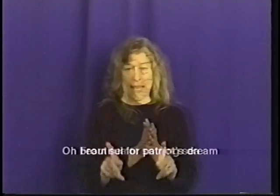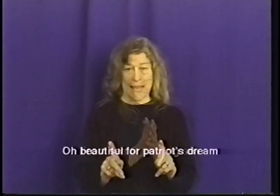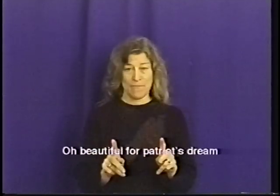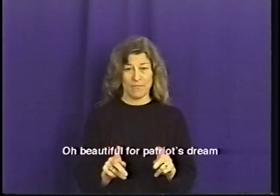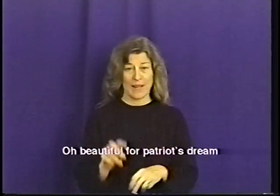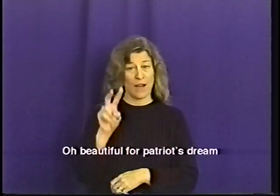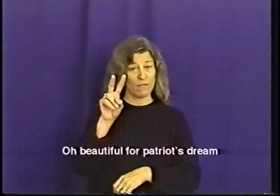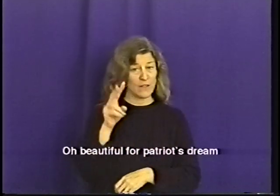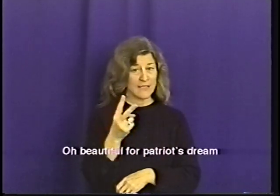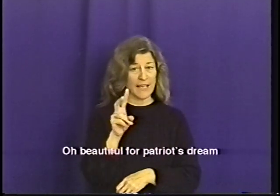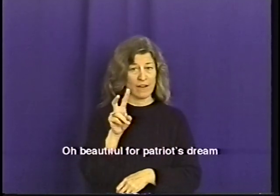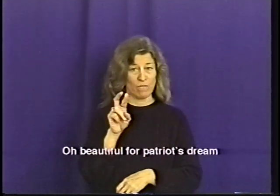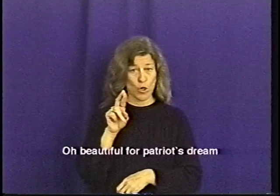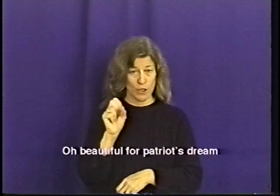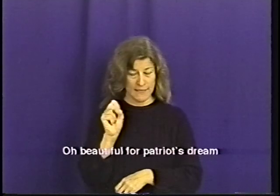Okay, now for the second verse.